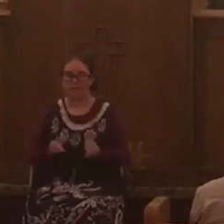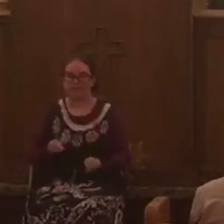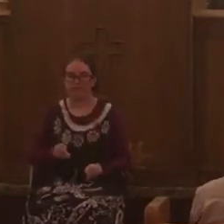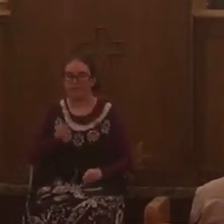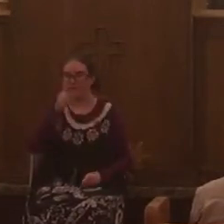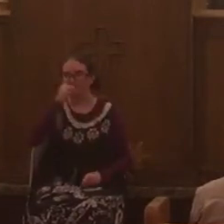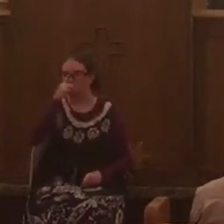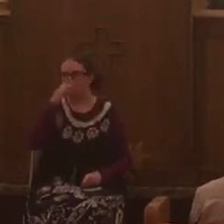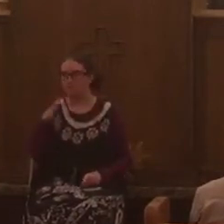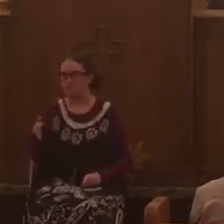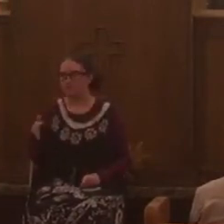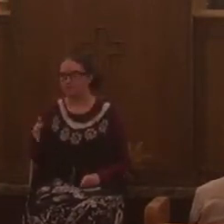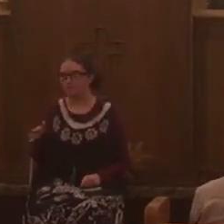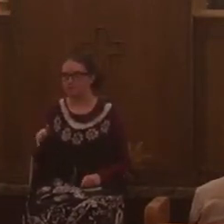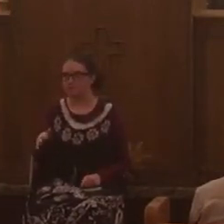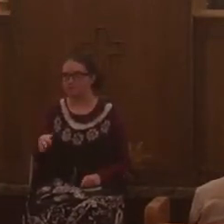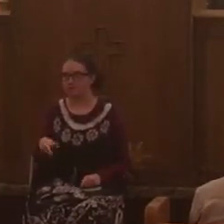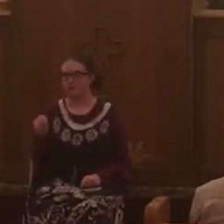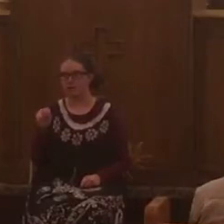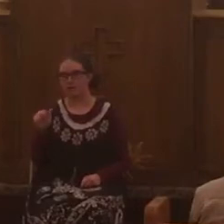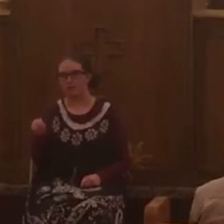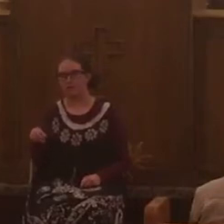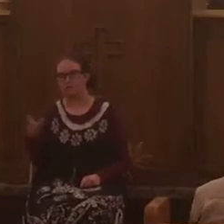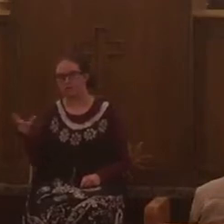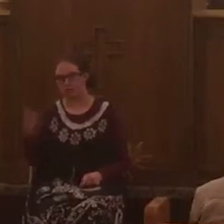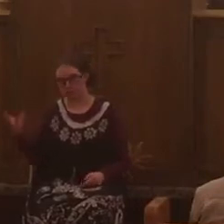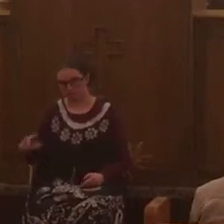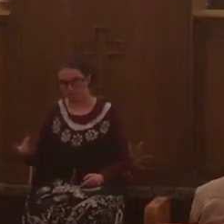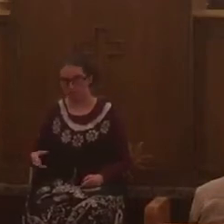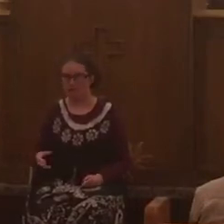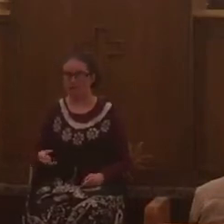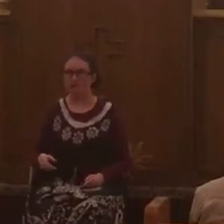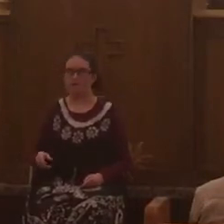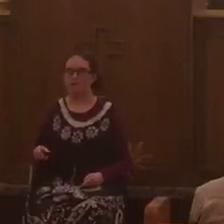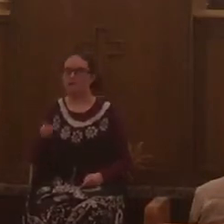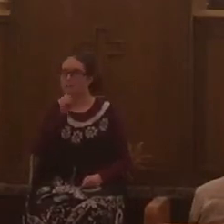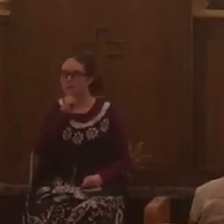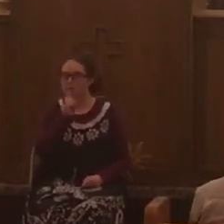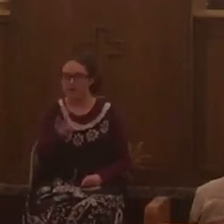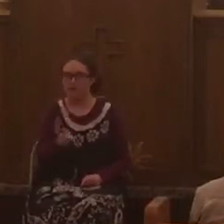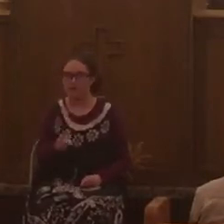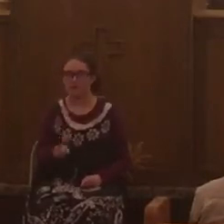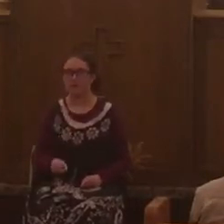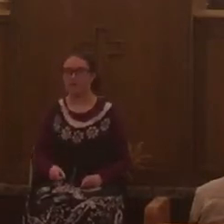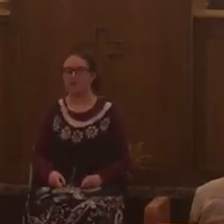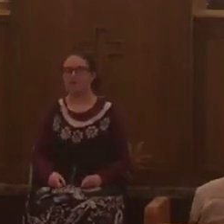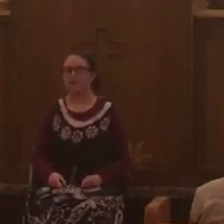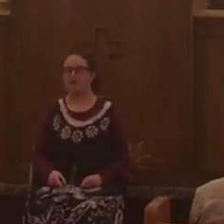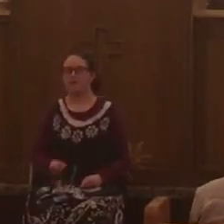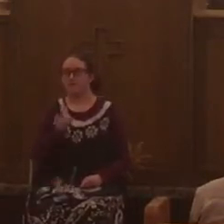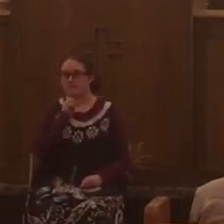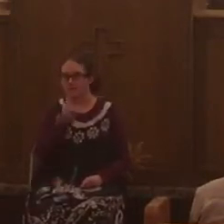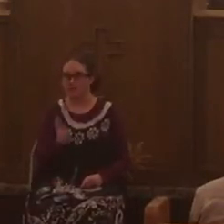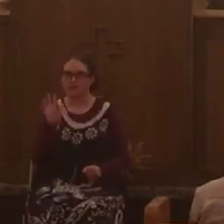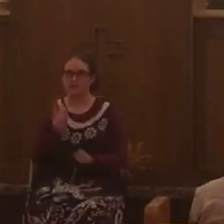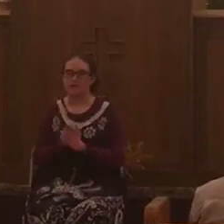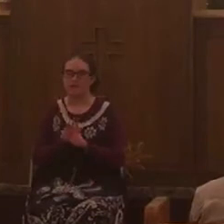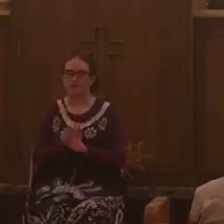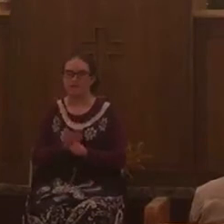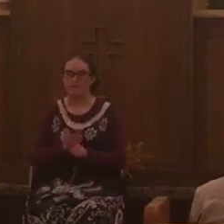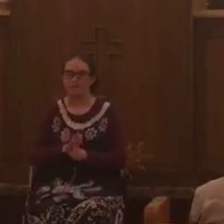somebody here tonight, that's what this preacher wants to see happen in this place. Hey, come on, God did not send me here to just